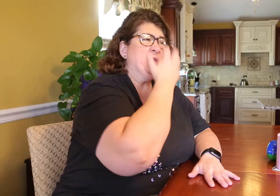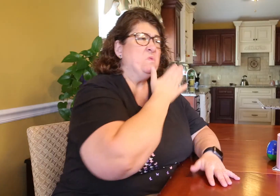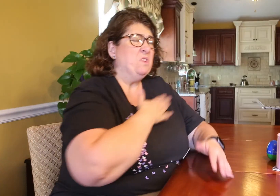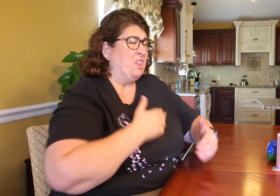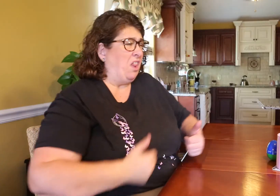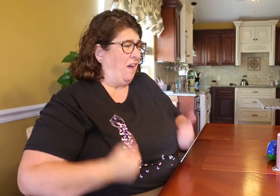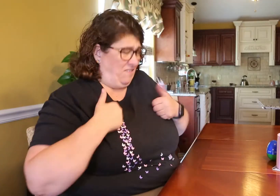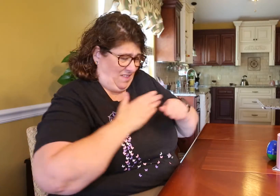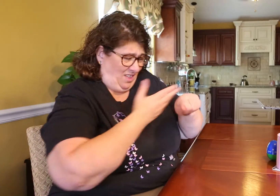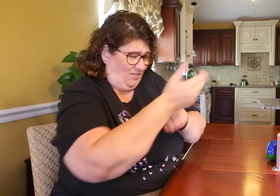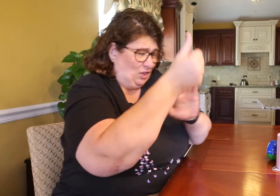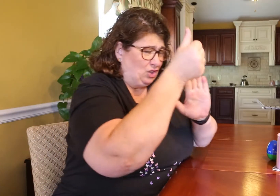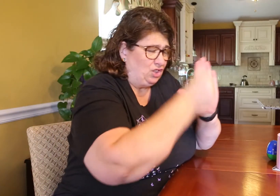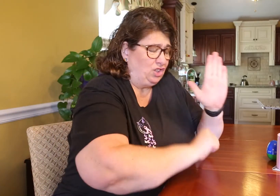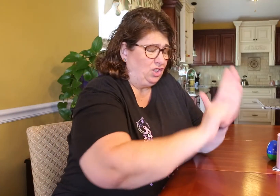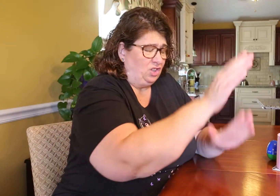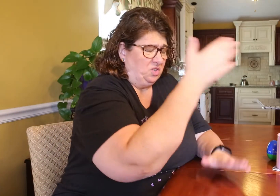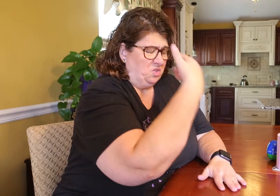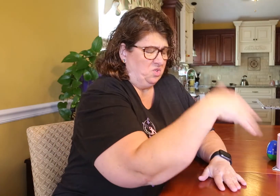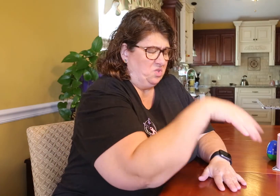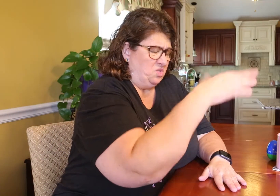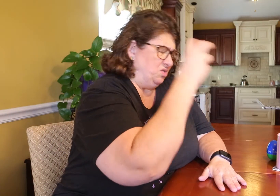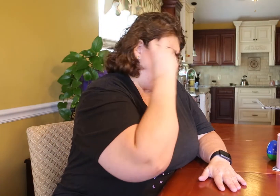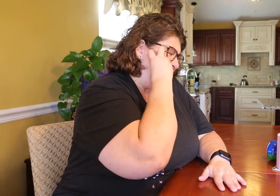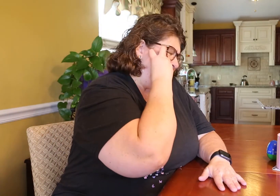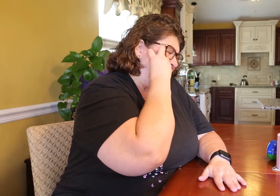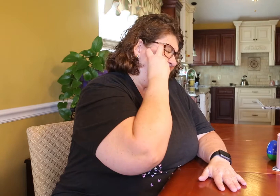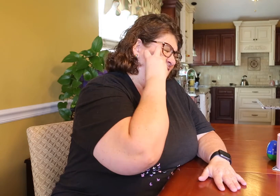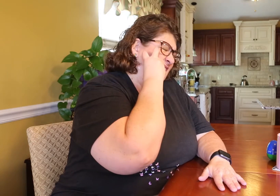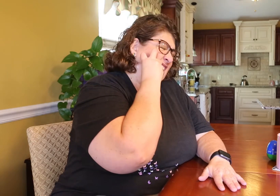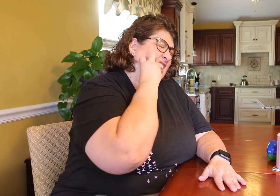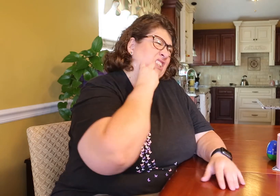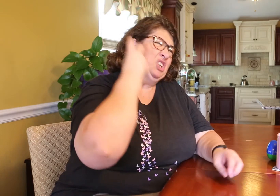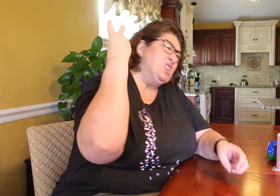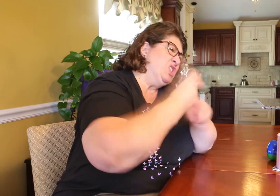after my surgery was very difficult for me. Ooh.